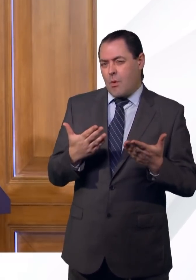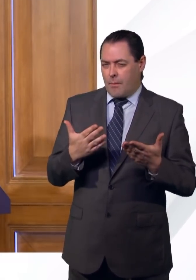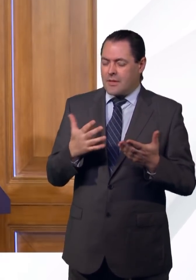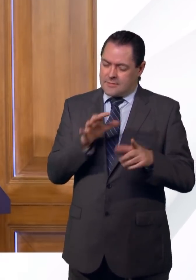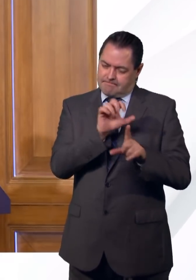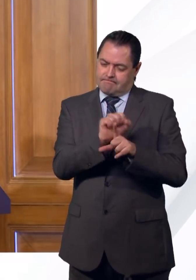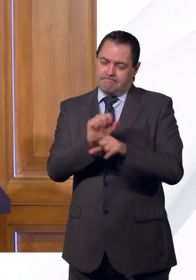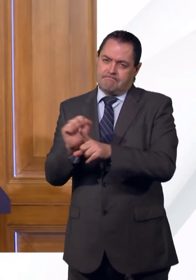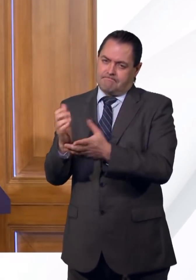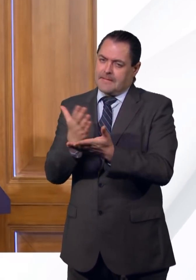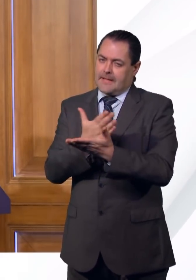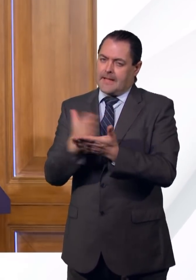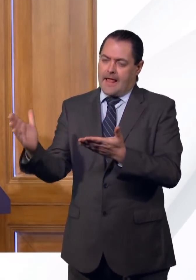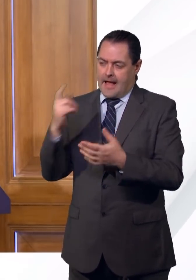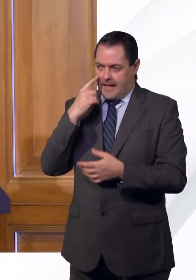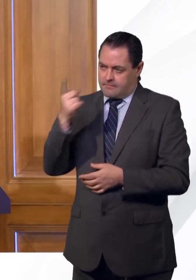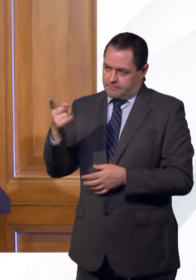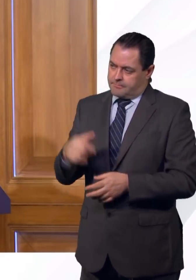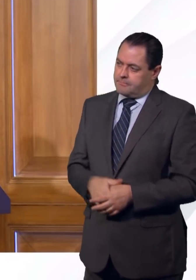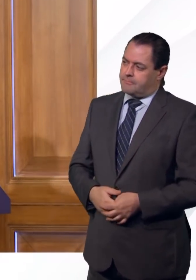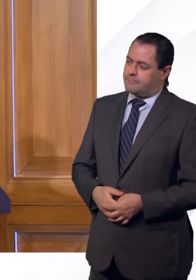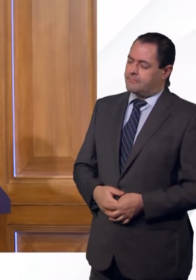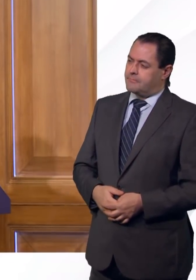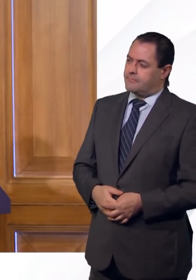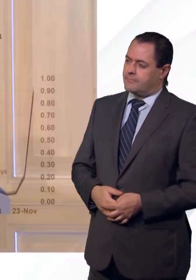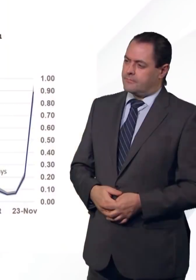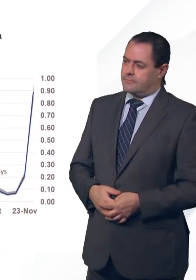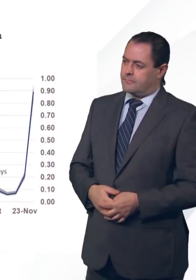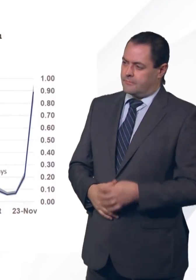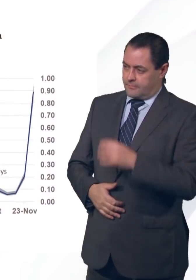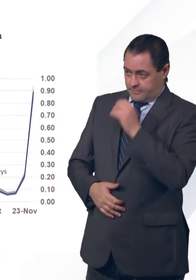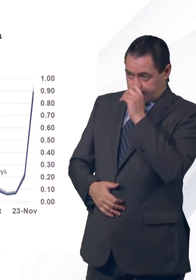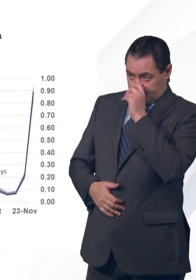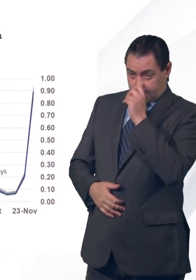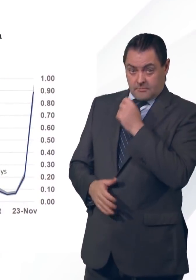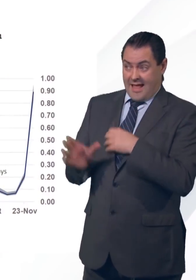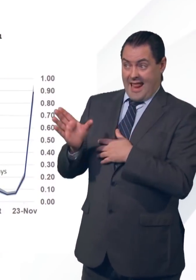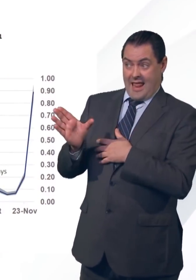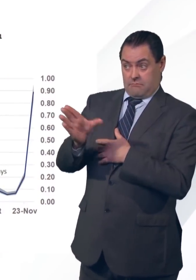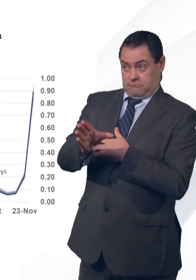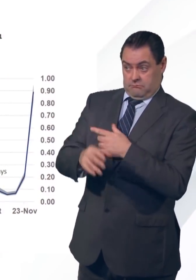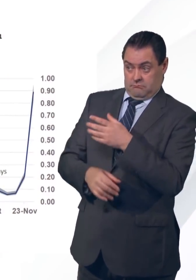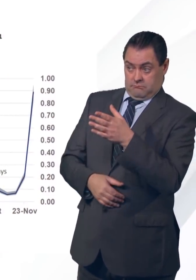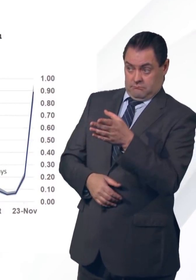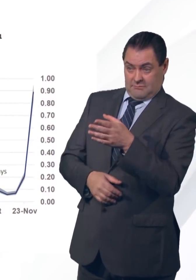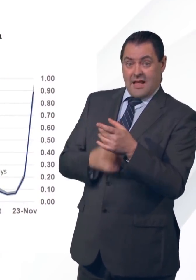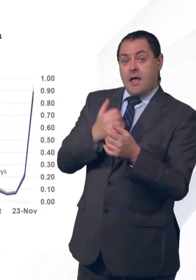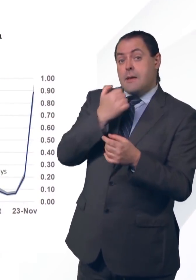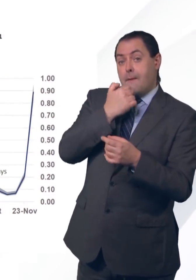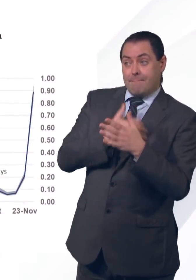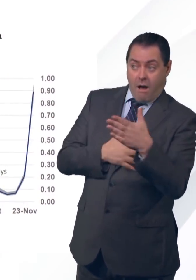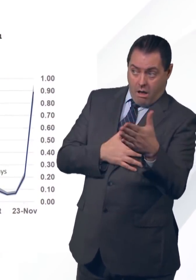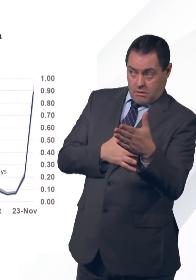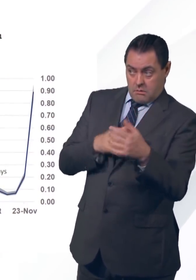clear. What you can see here is the number on the left, and on the right the